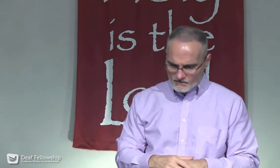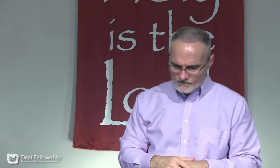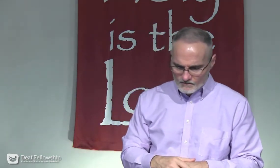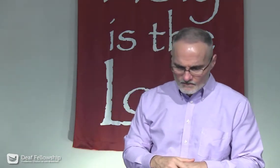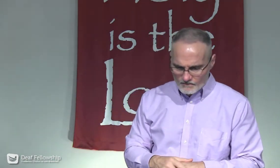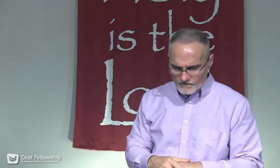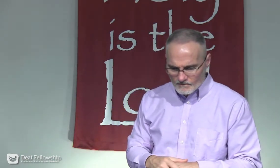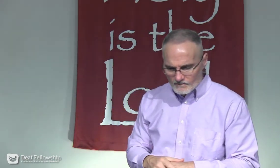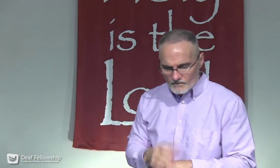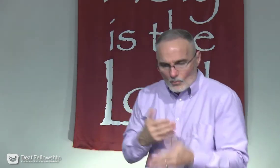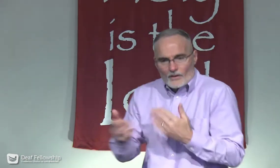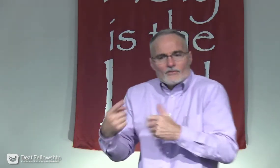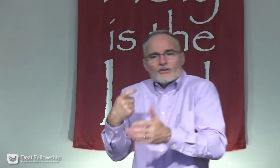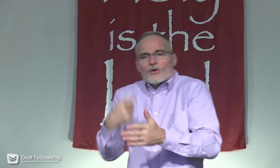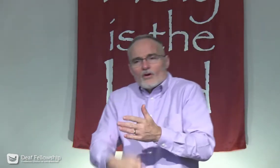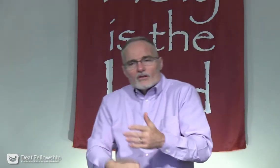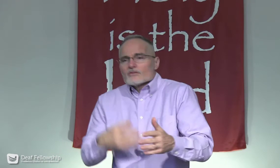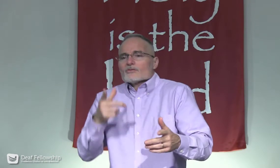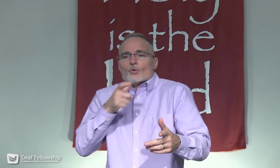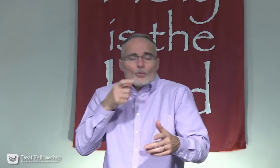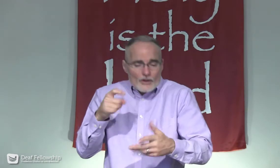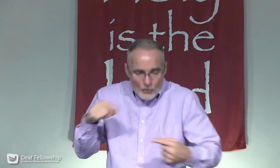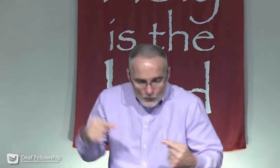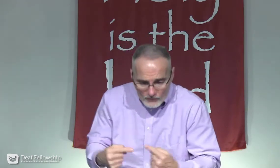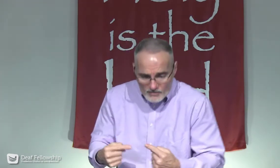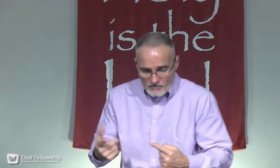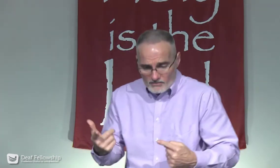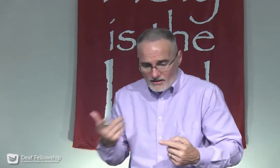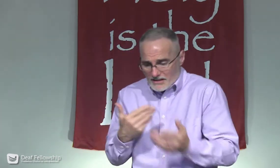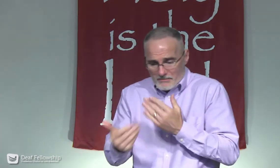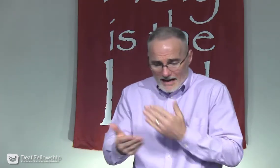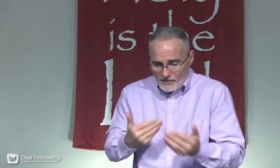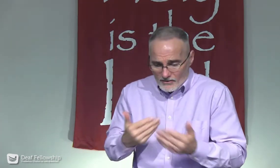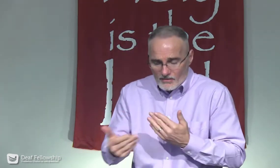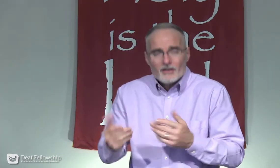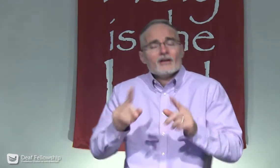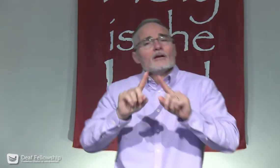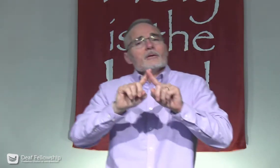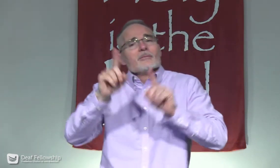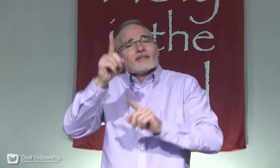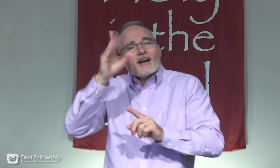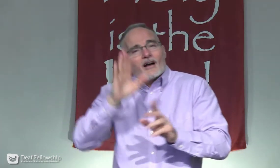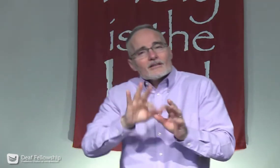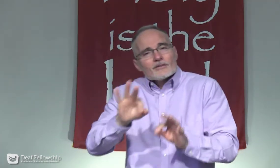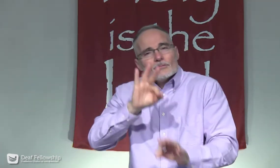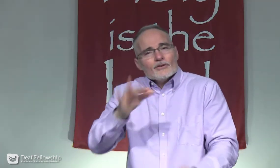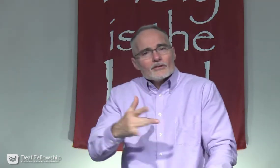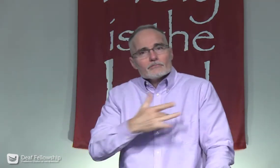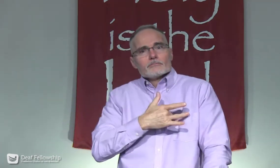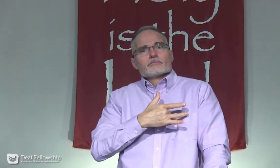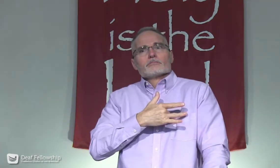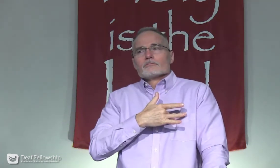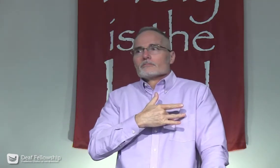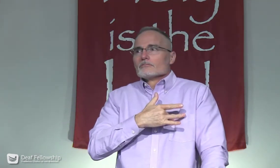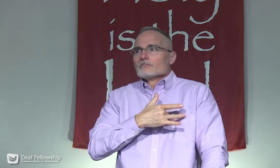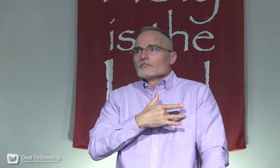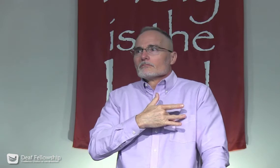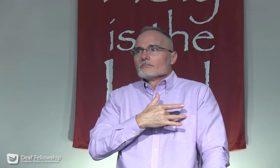Why work for it? If he wanted it, he just took it. Regardless of the cost, who he hurt, it didn't matter. But